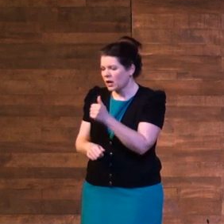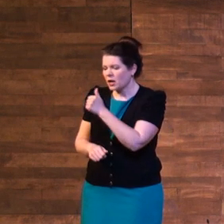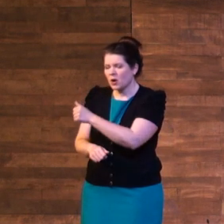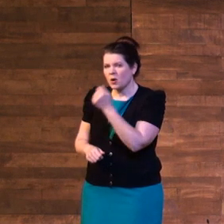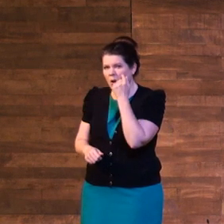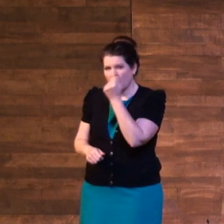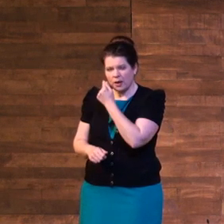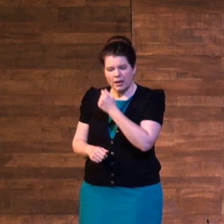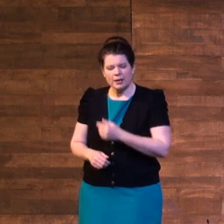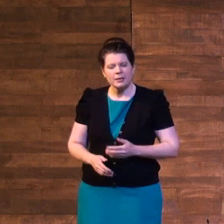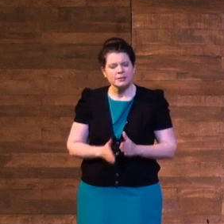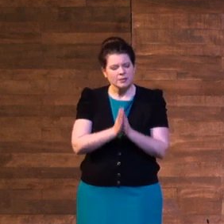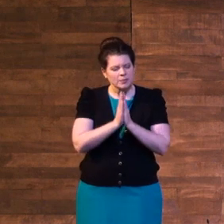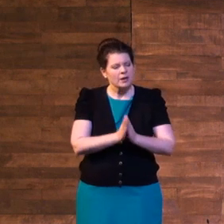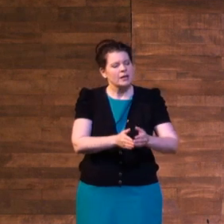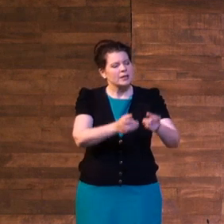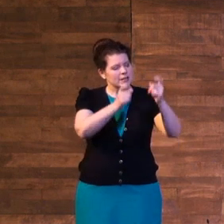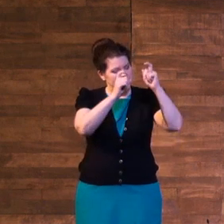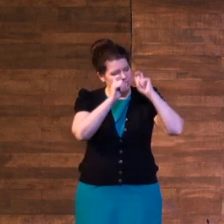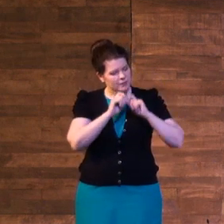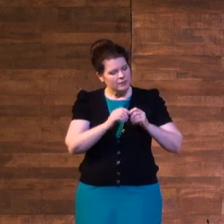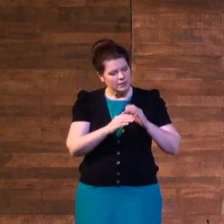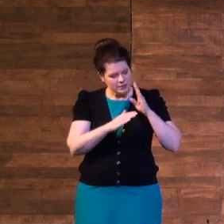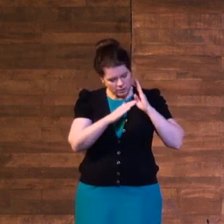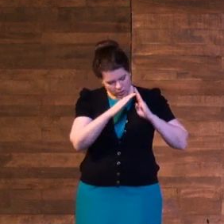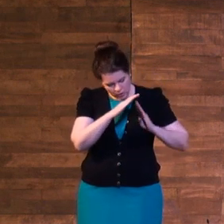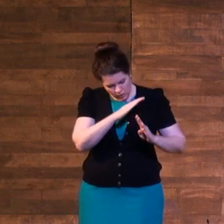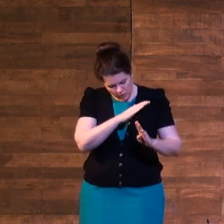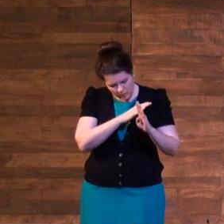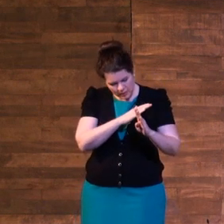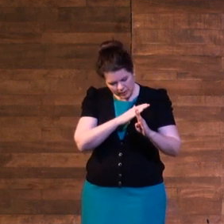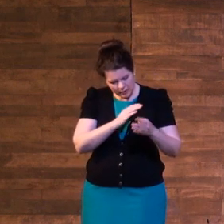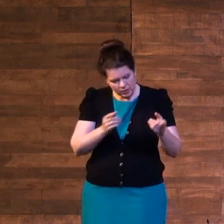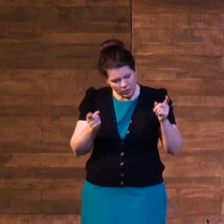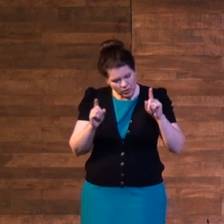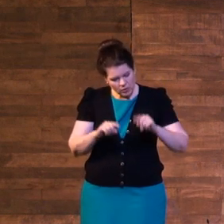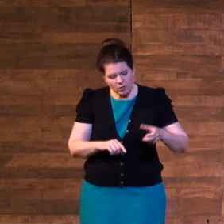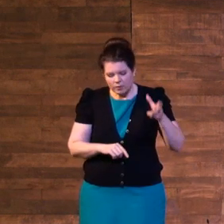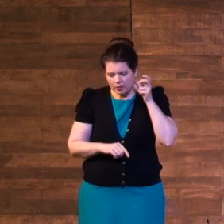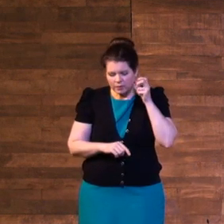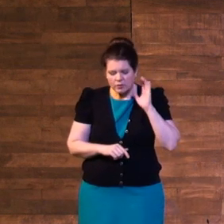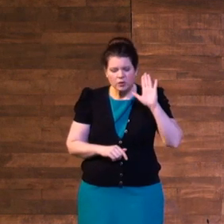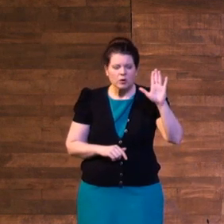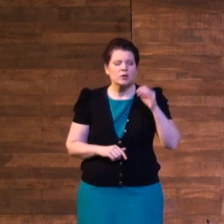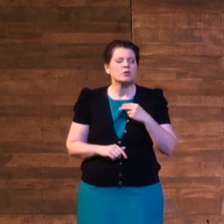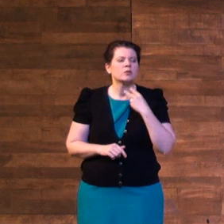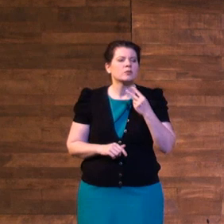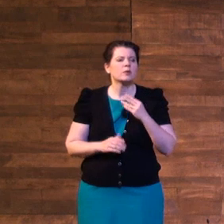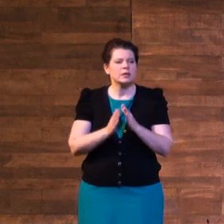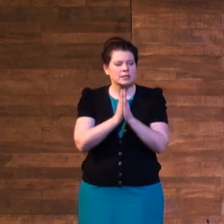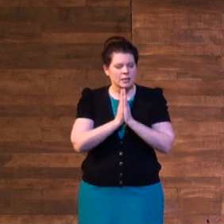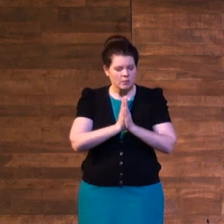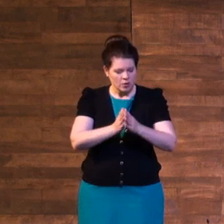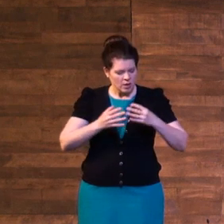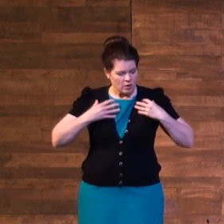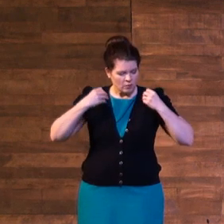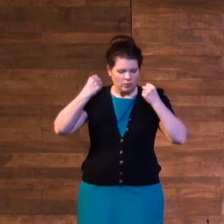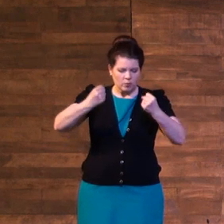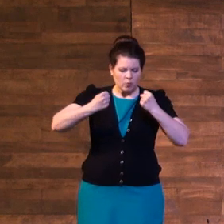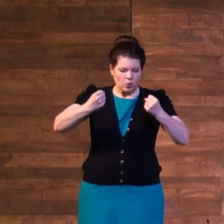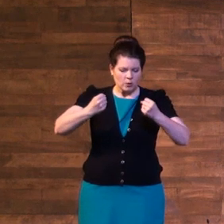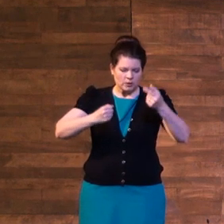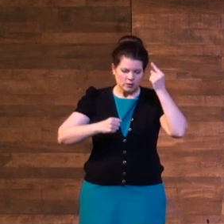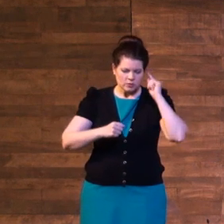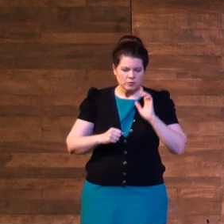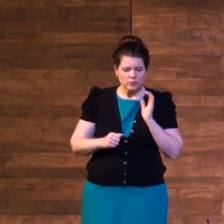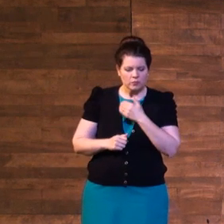And God, when we are sure that we've heard your voice, I pray that you'll give us boldness, especially for our leaders, especially here,